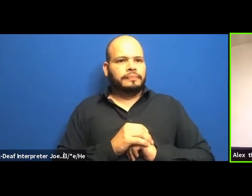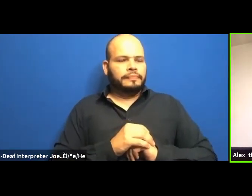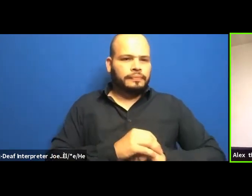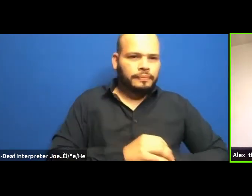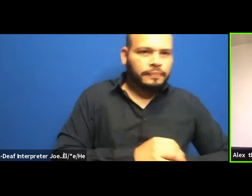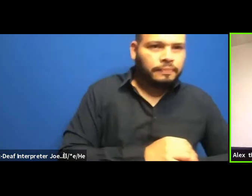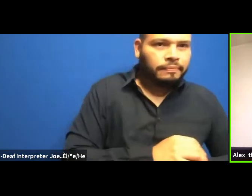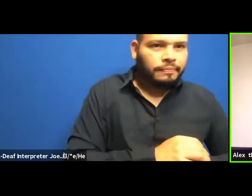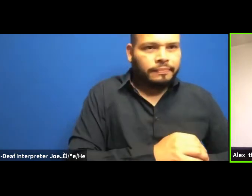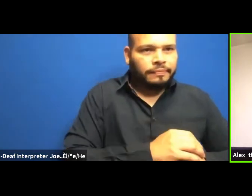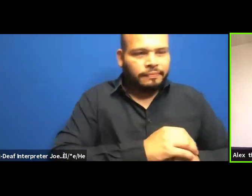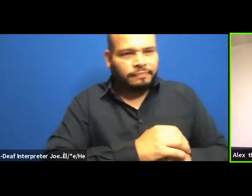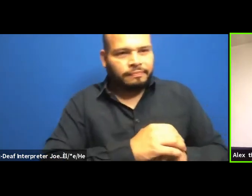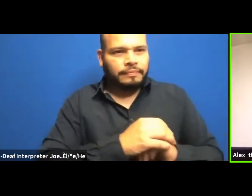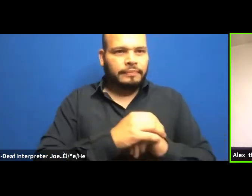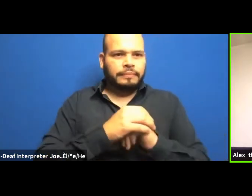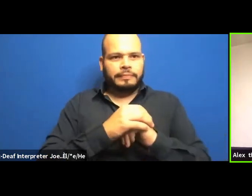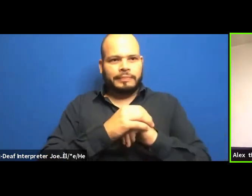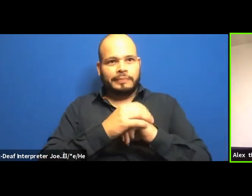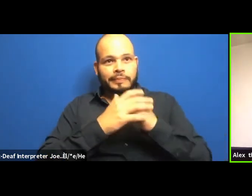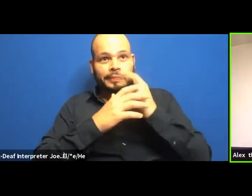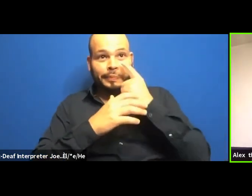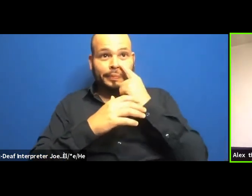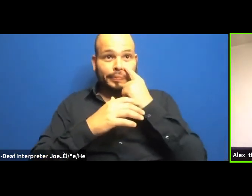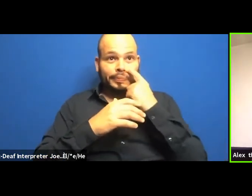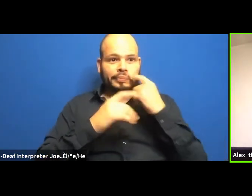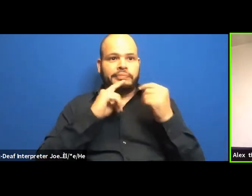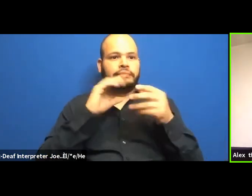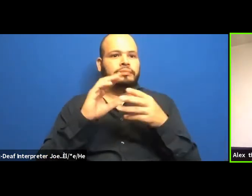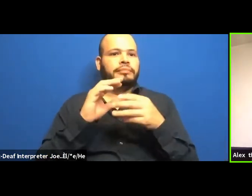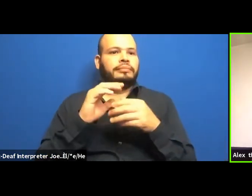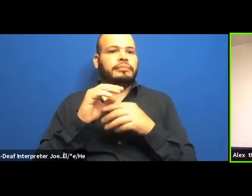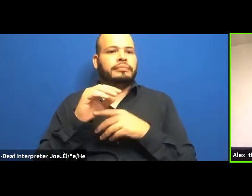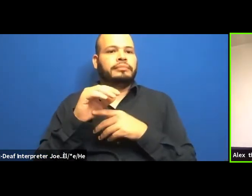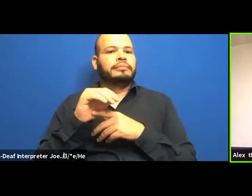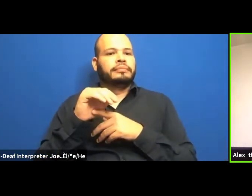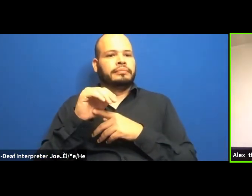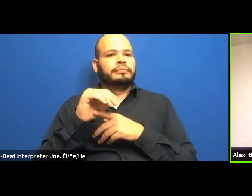So definitely, Alex here again, thank you.